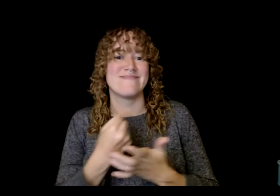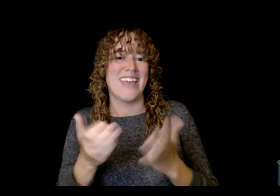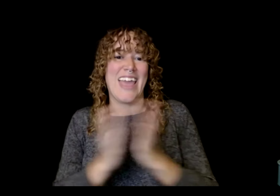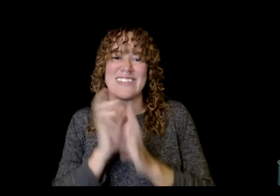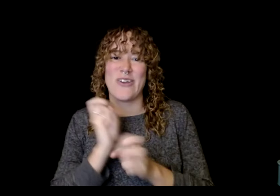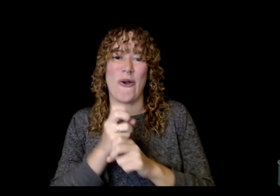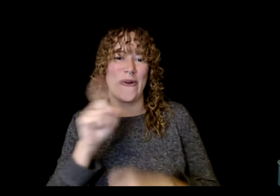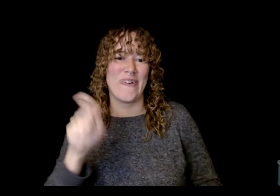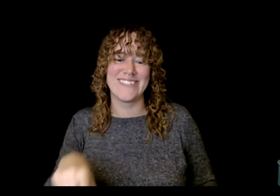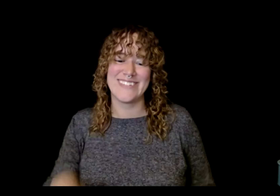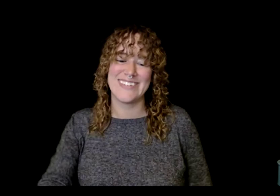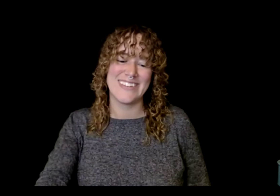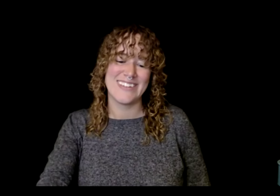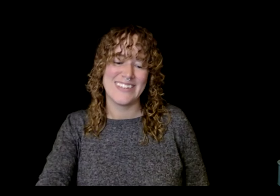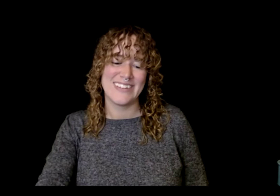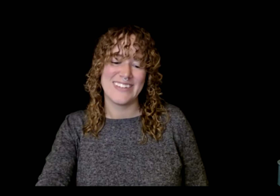Um,